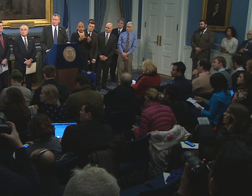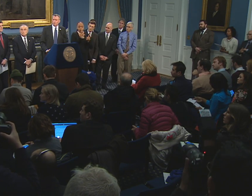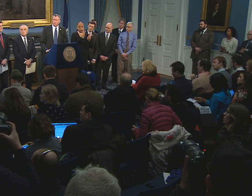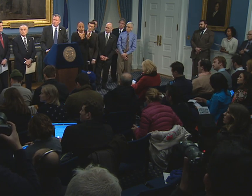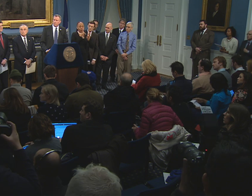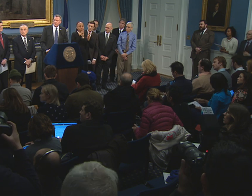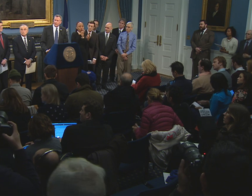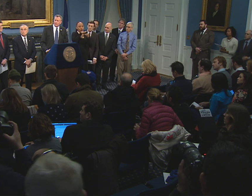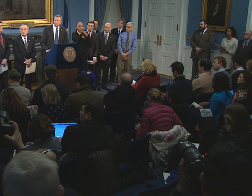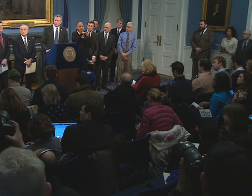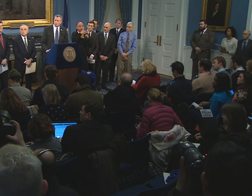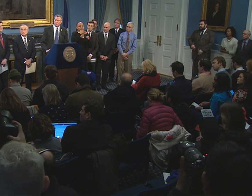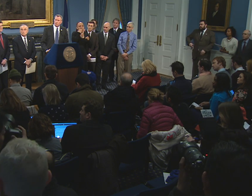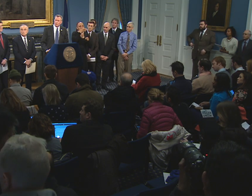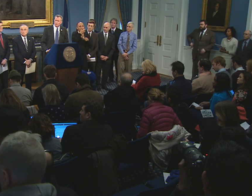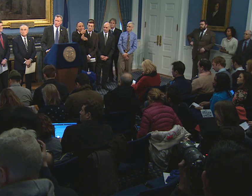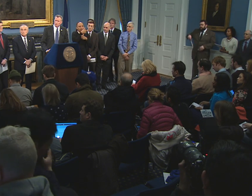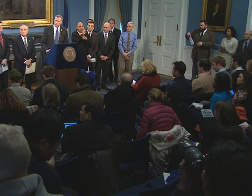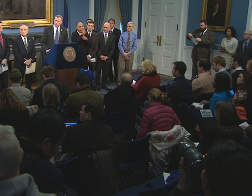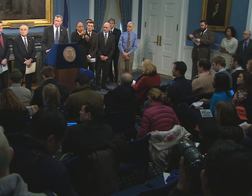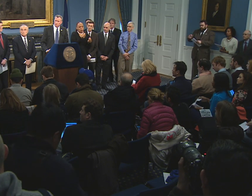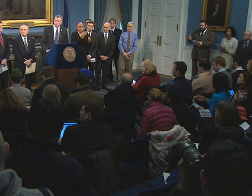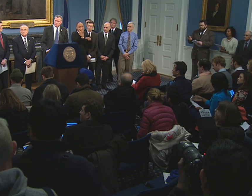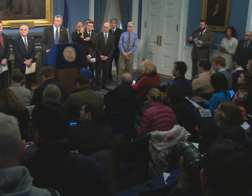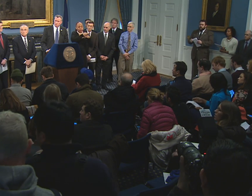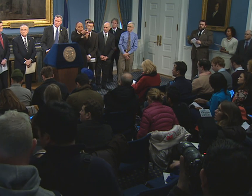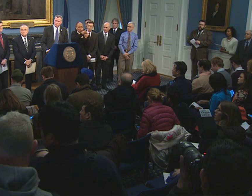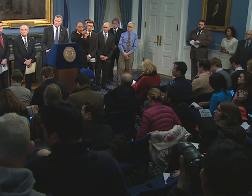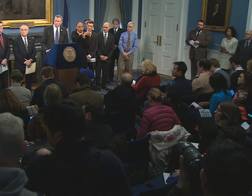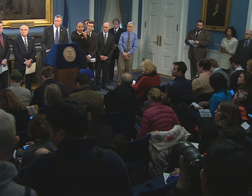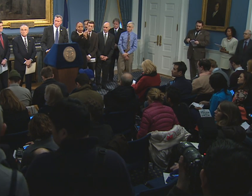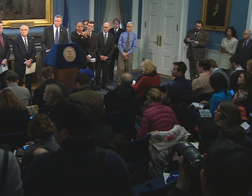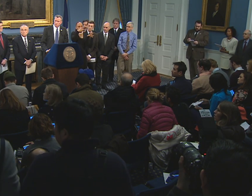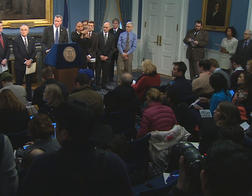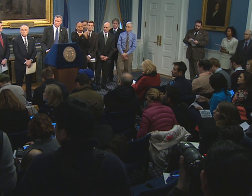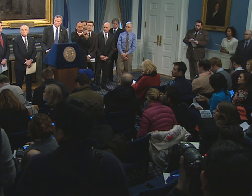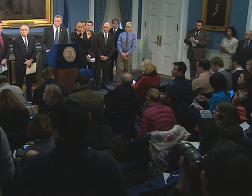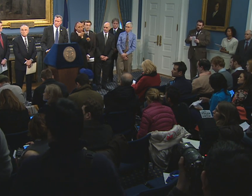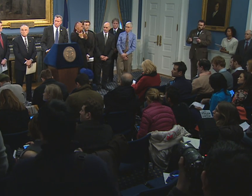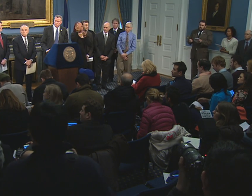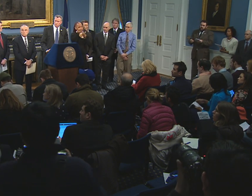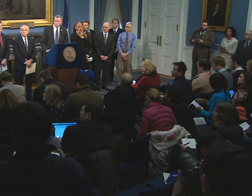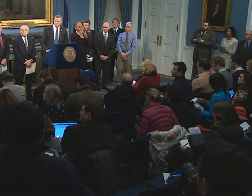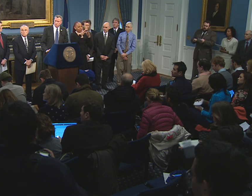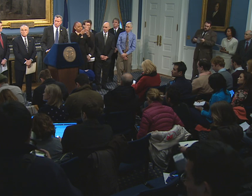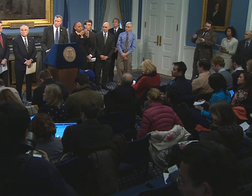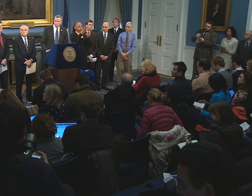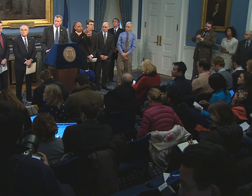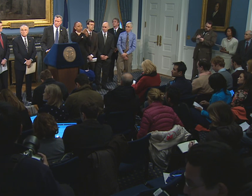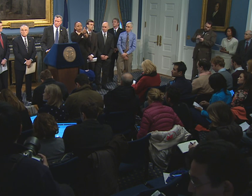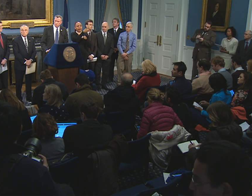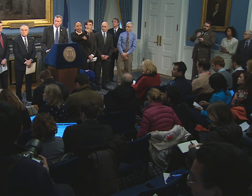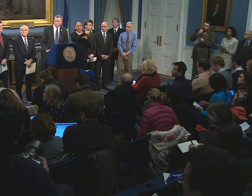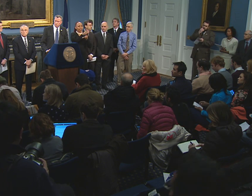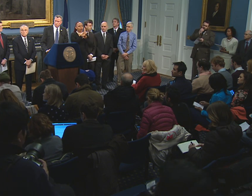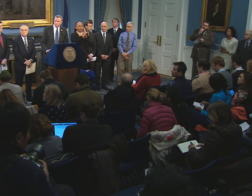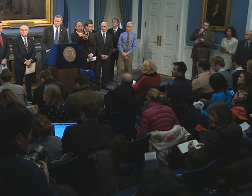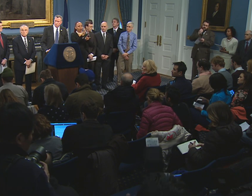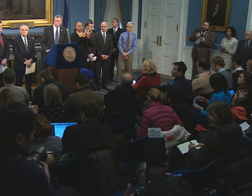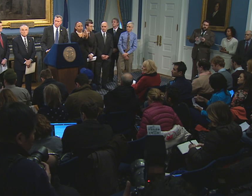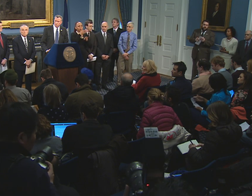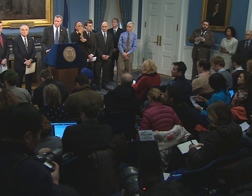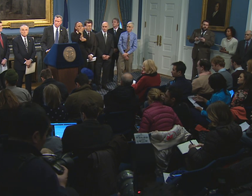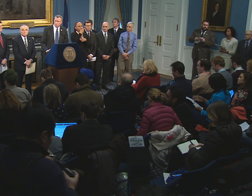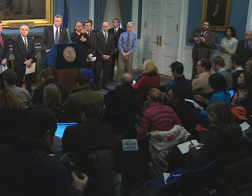said that they have smelled gas for days preceding the incident. Can you tell us whether or not the city has received any reports of folks smelling gas,